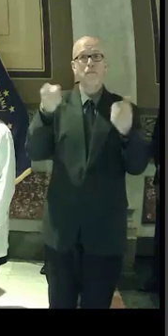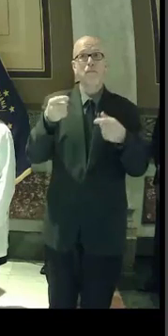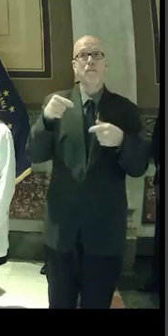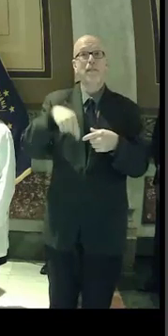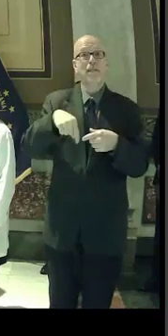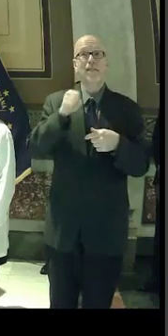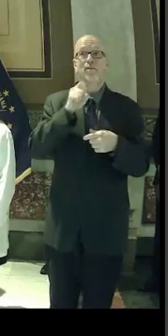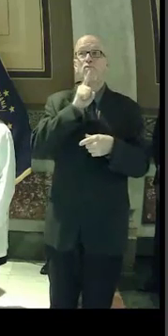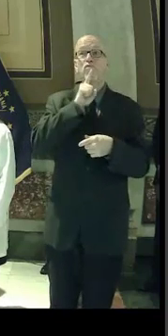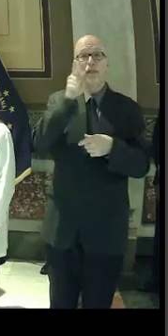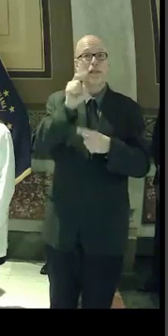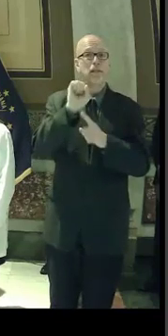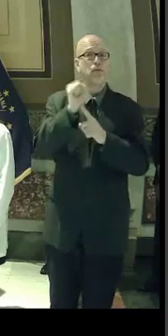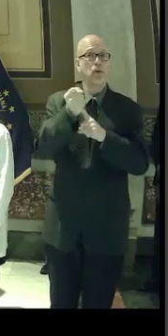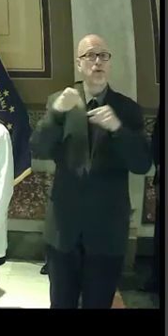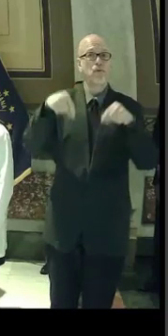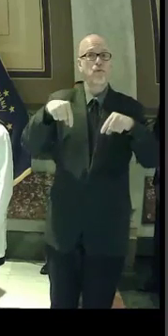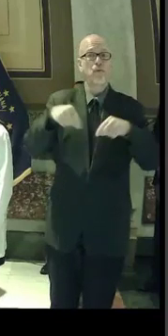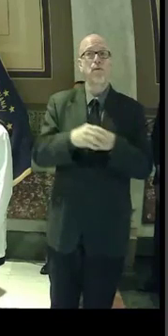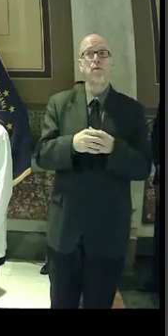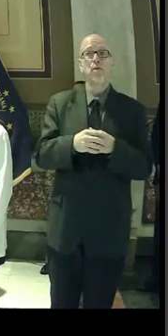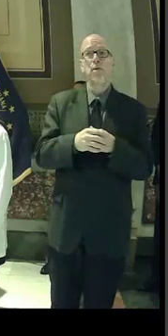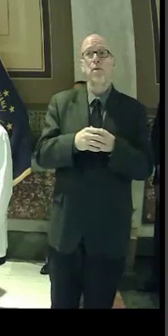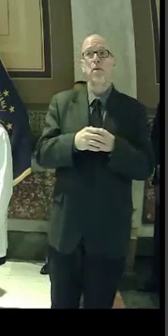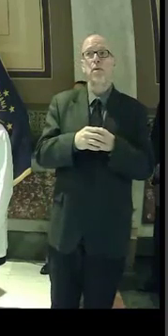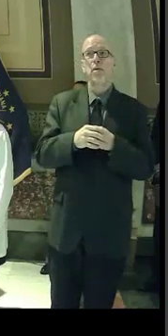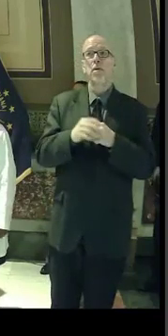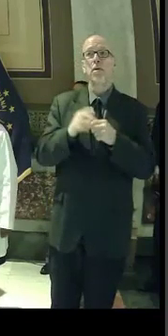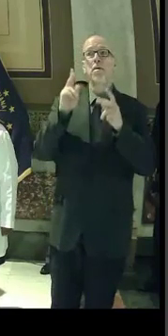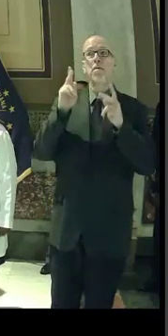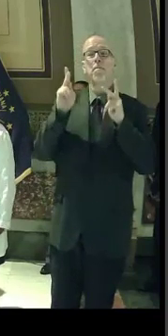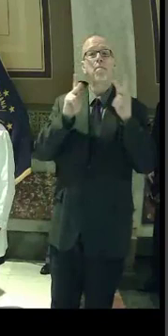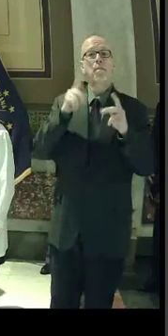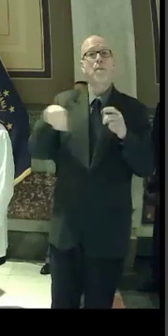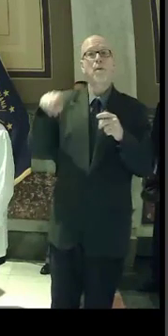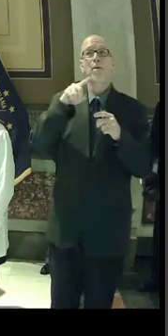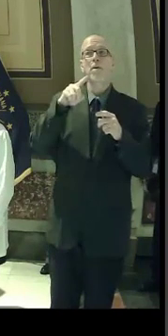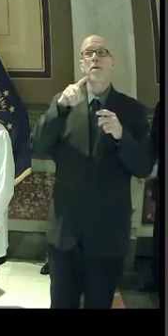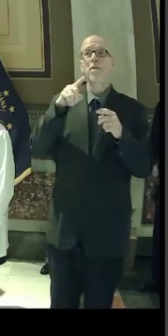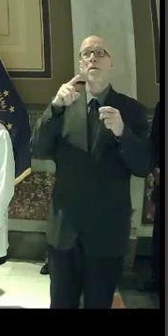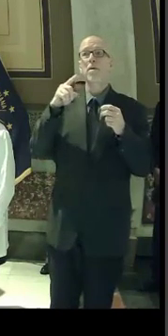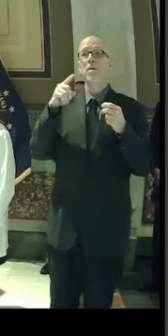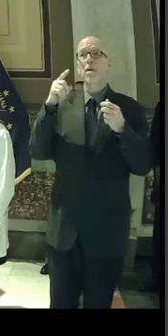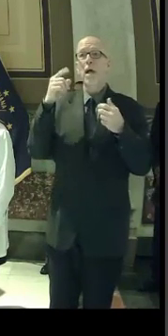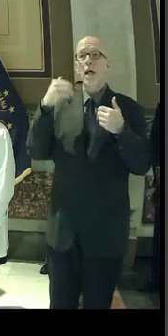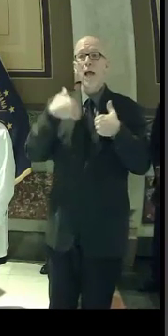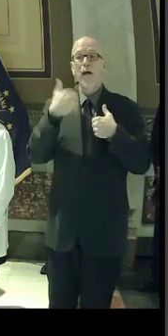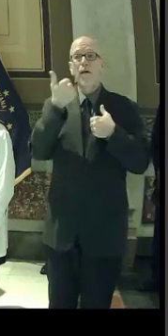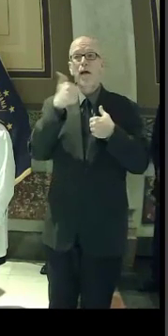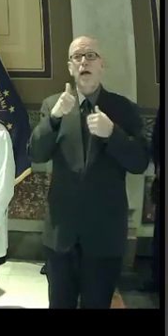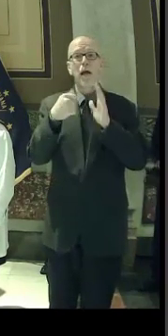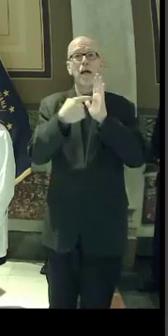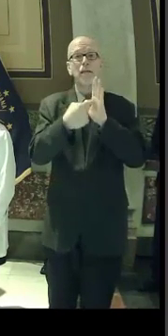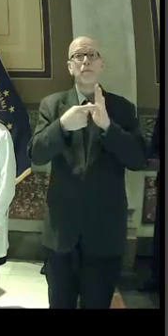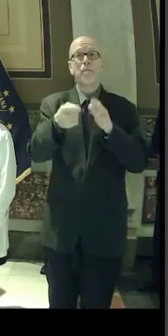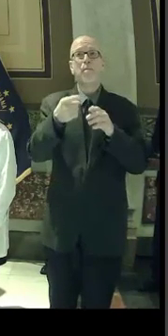real. People, if you're above age 60, if you have